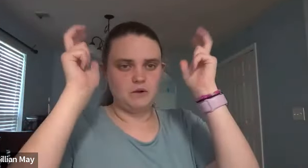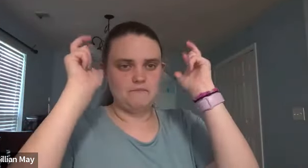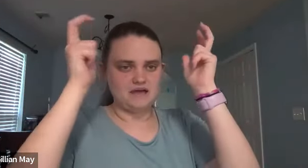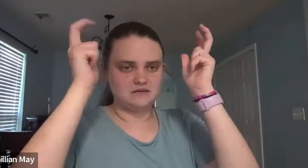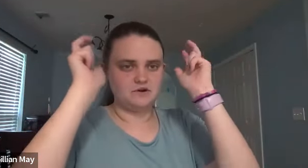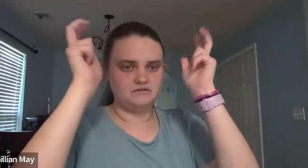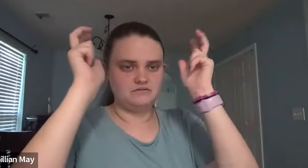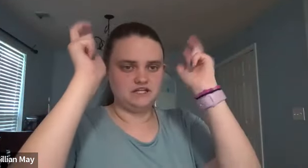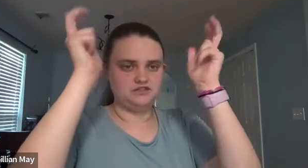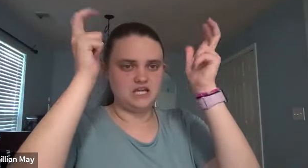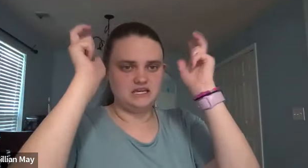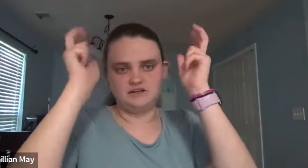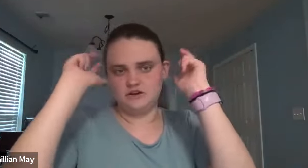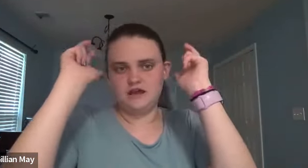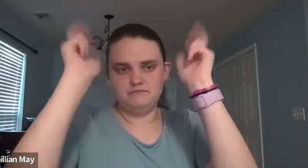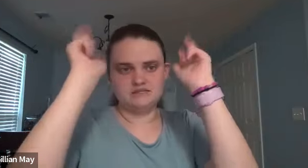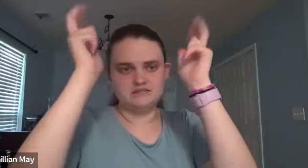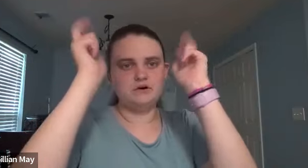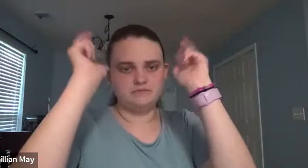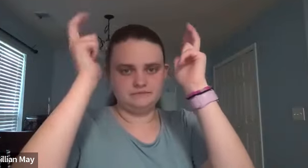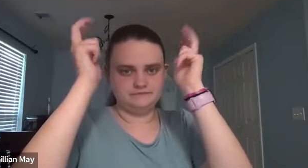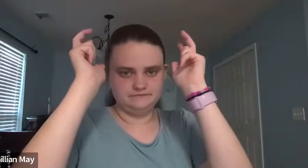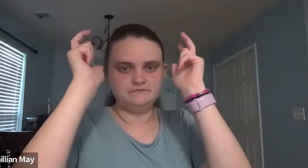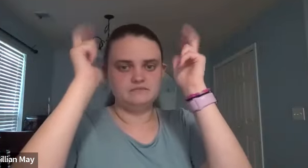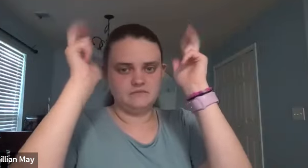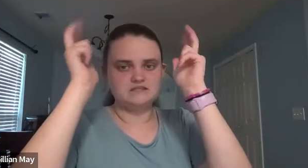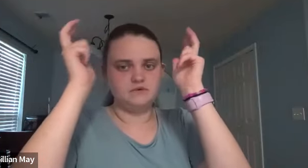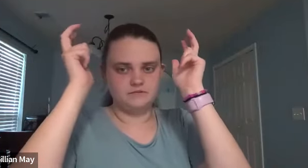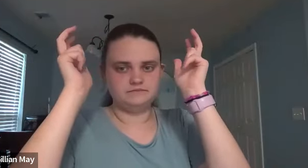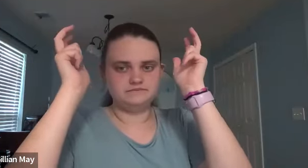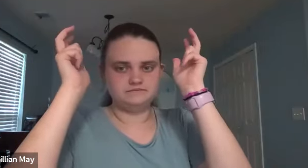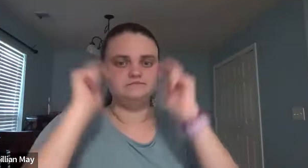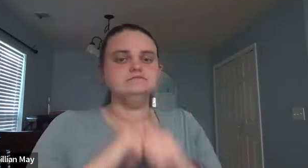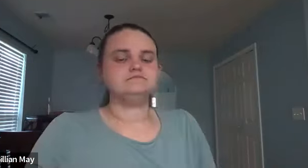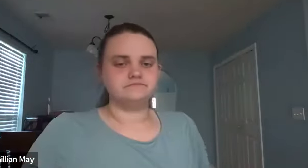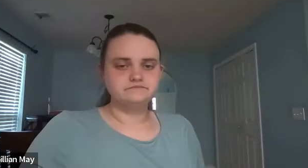go basketball, like, and you shake it near your head, basketball, basketball.